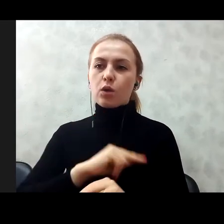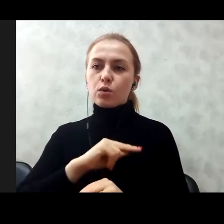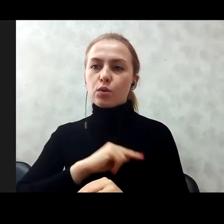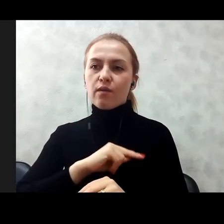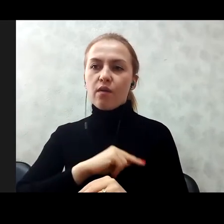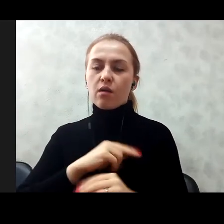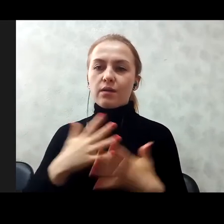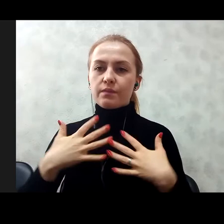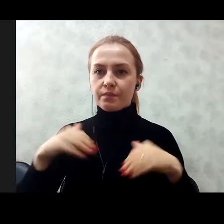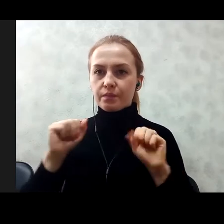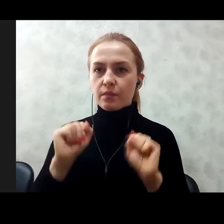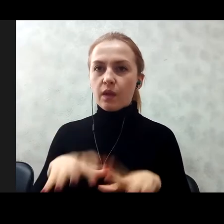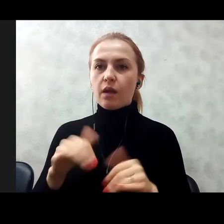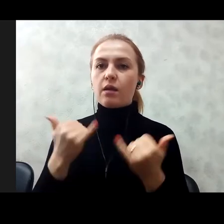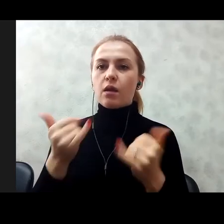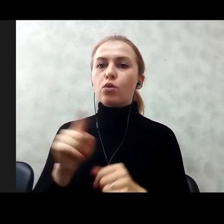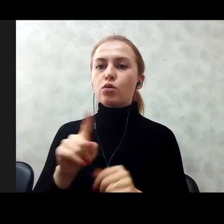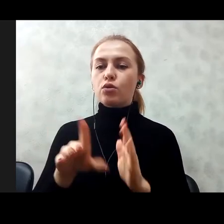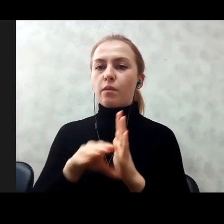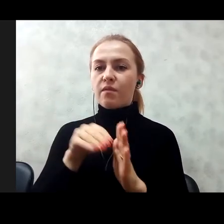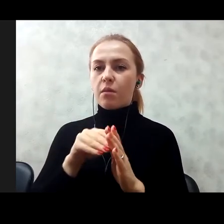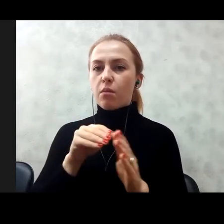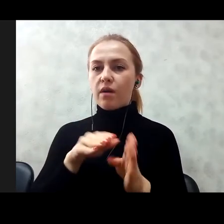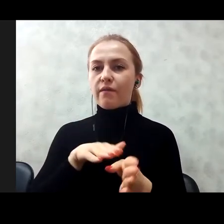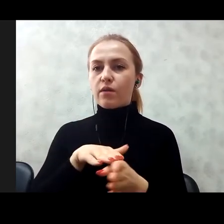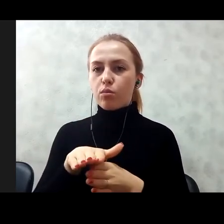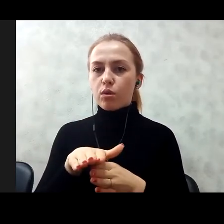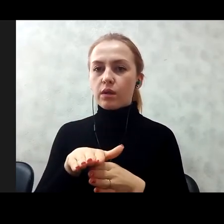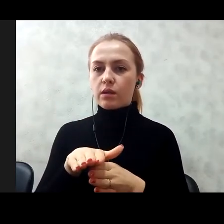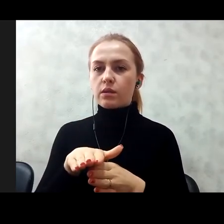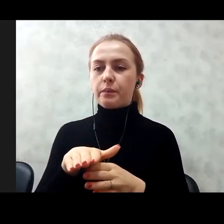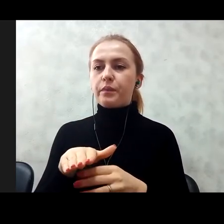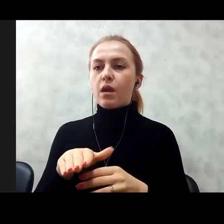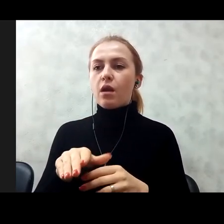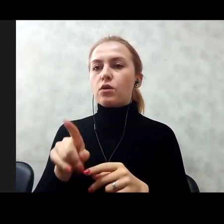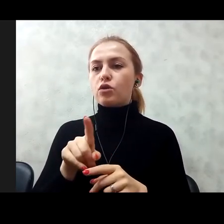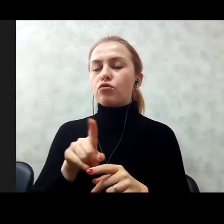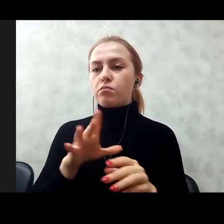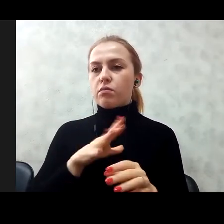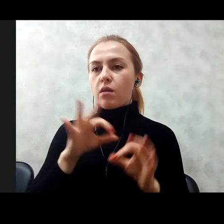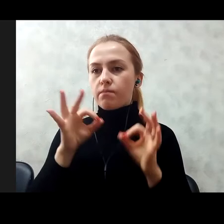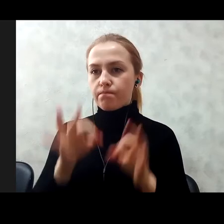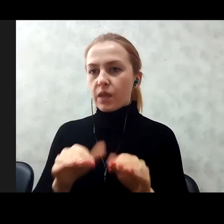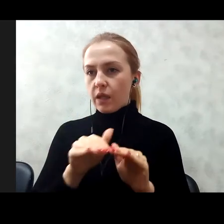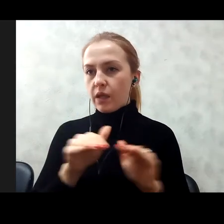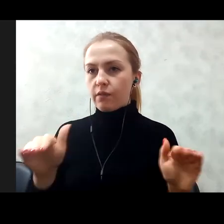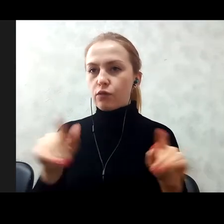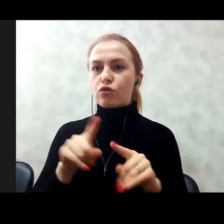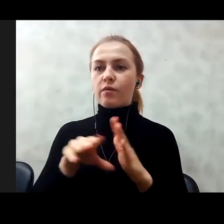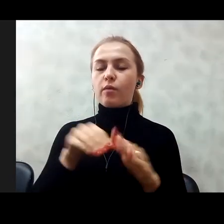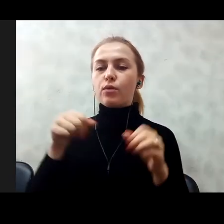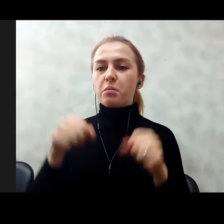But they were very dedicated in order to make these elections happen in